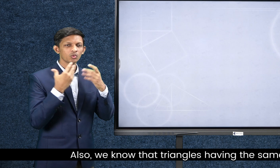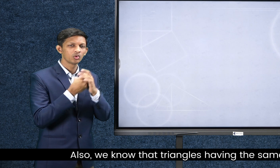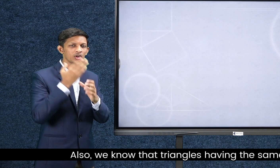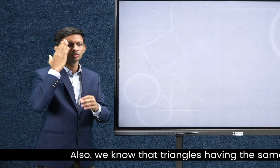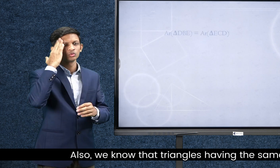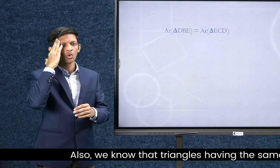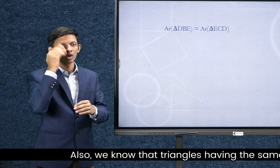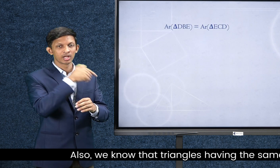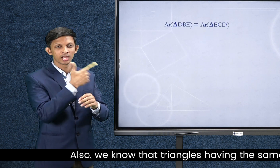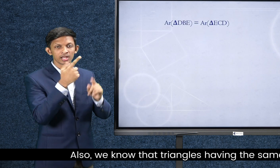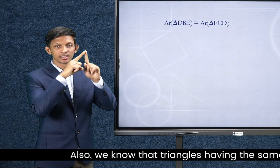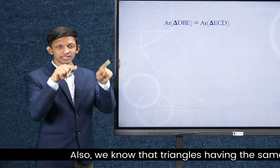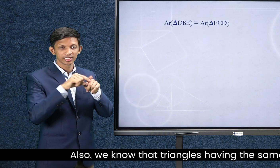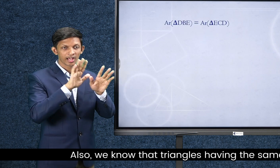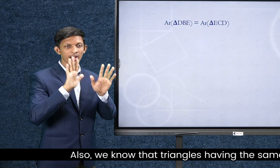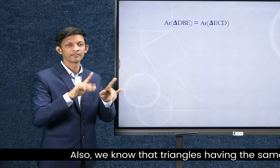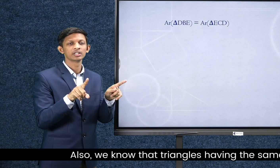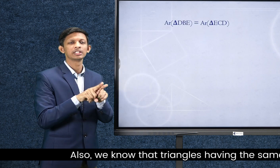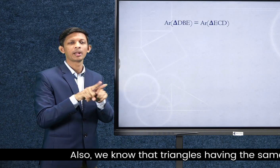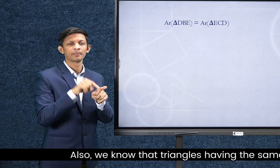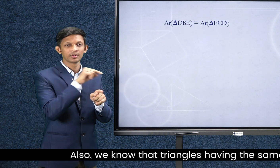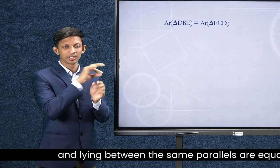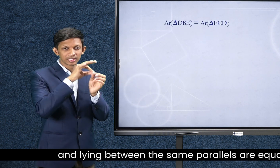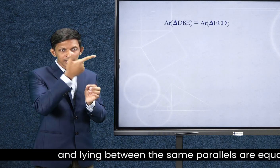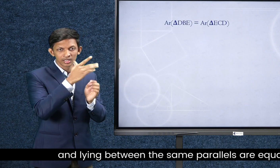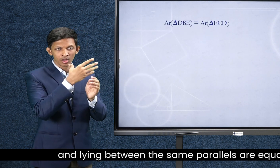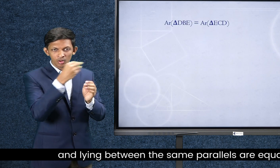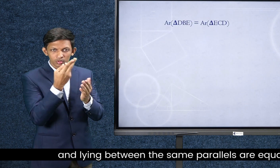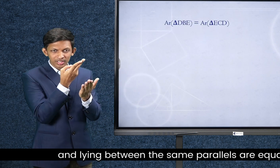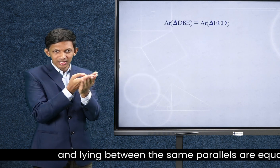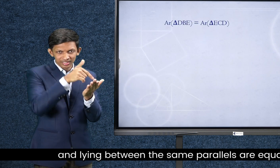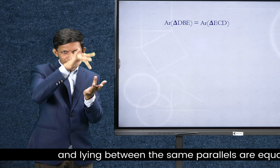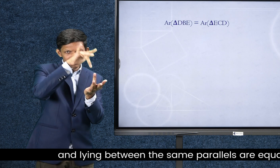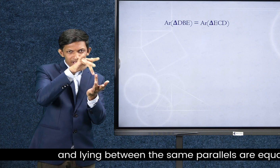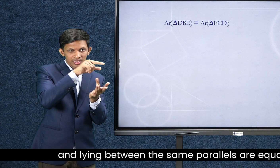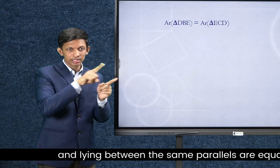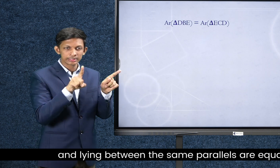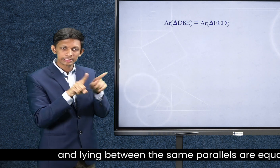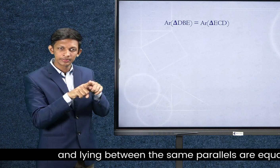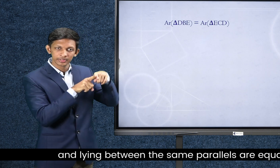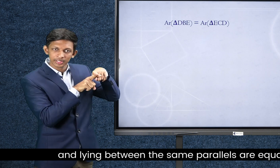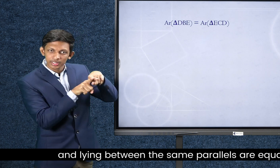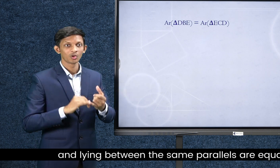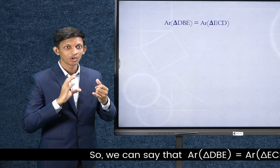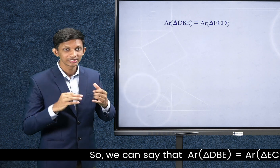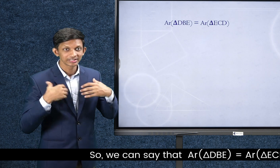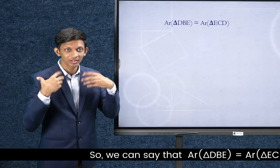Also, we know that triangles having the same base and lying between the same parallels are equal in area. So, we